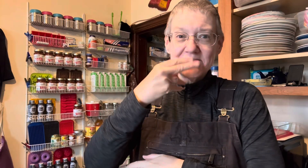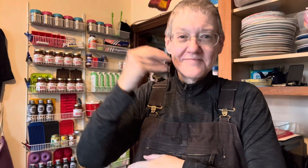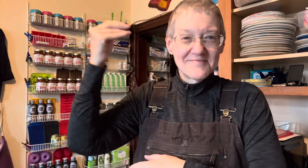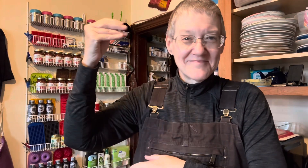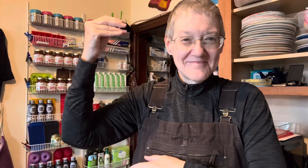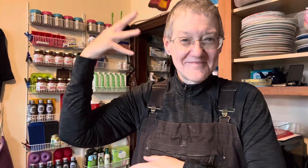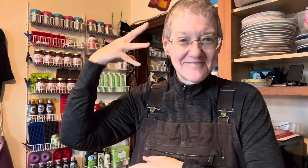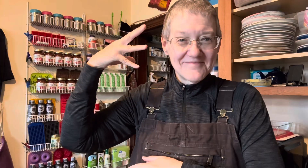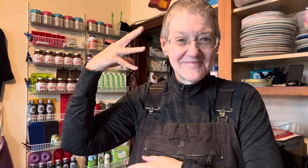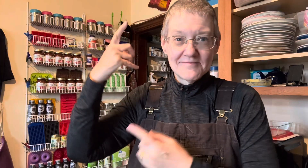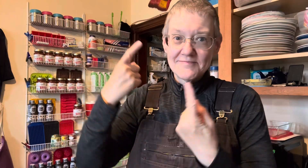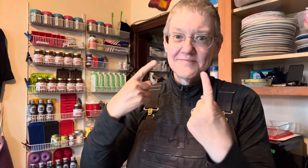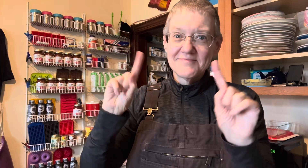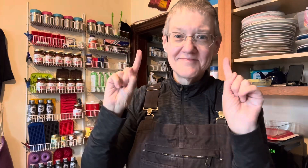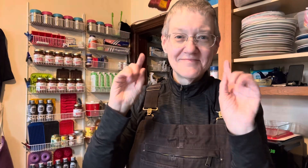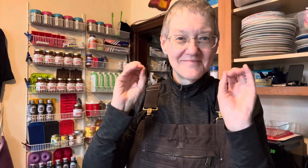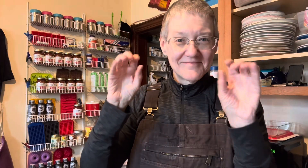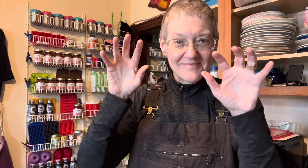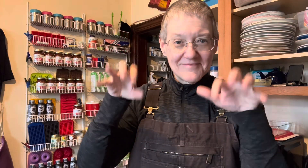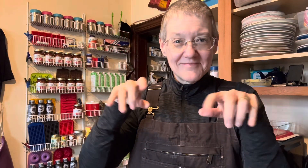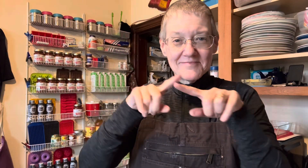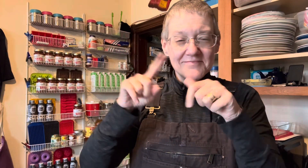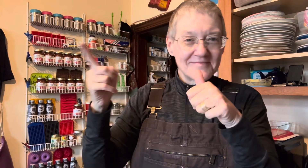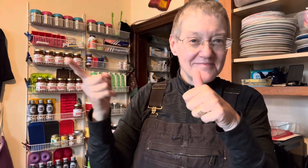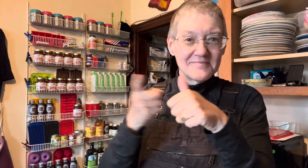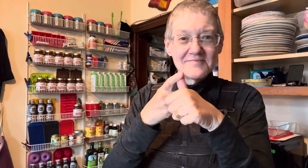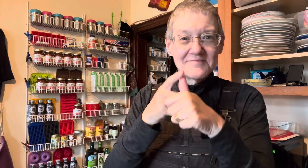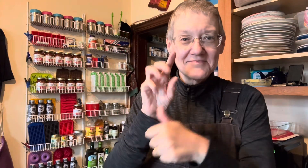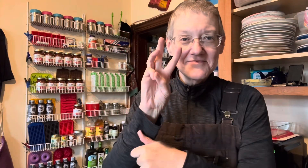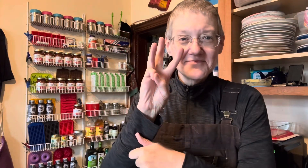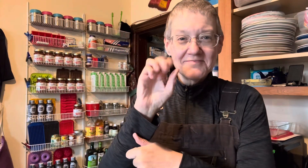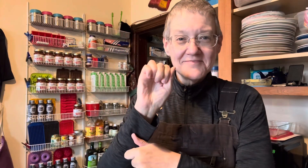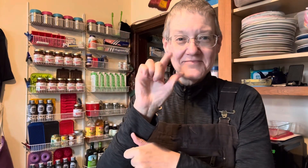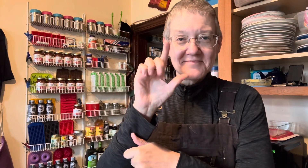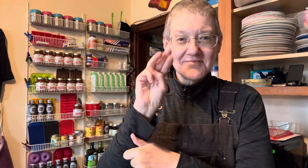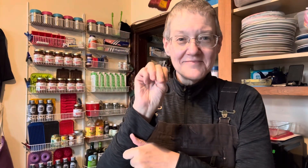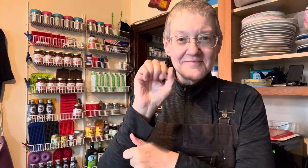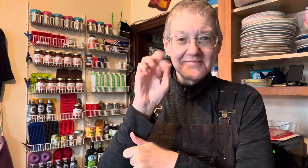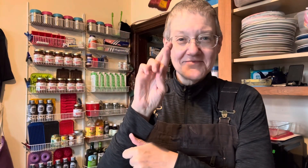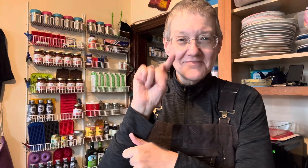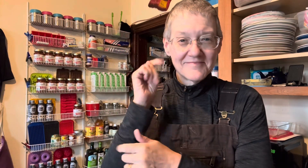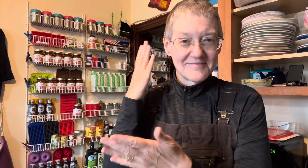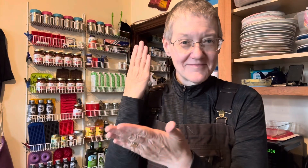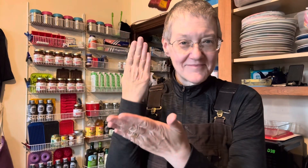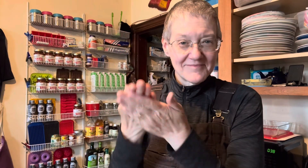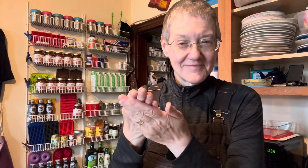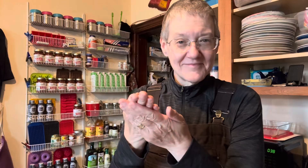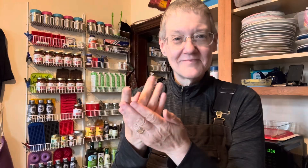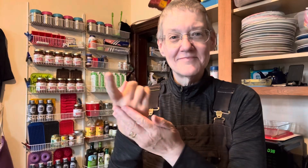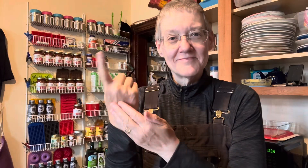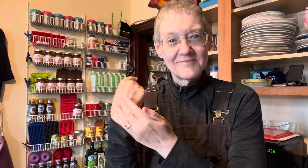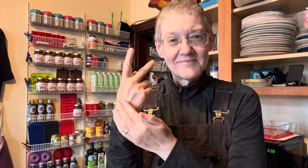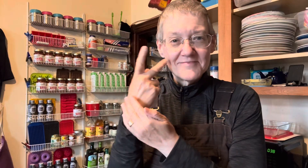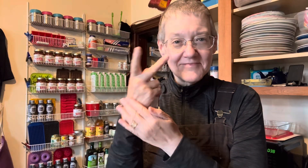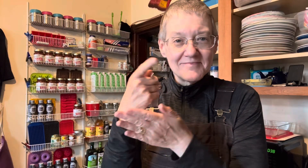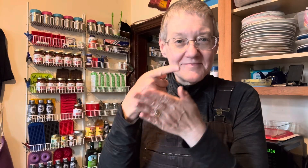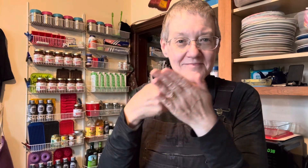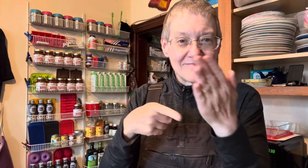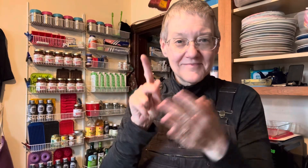I want to enjoy the sunny weather. It's finally stopped raining, but first, Walmart just arrived. So come on and see